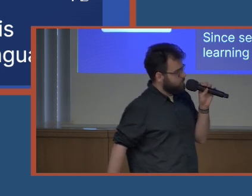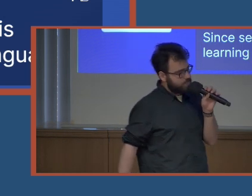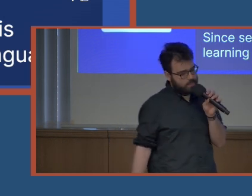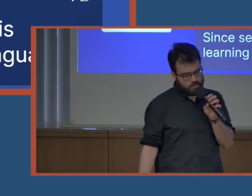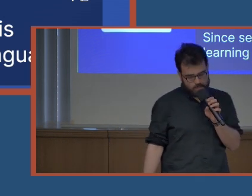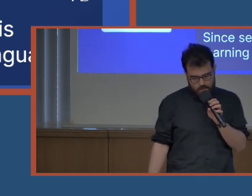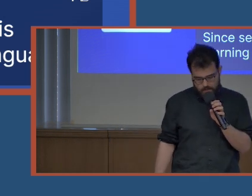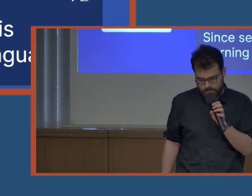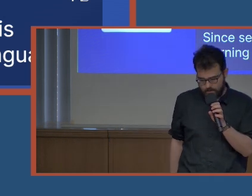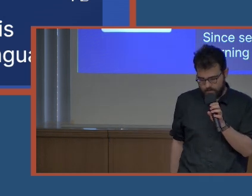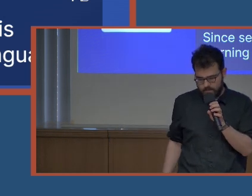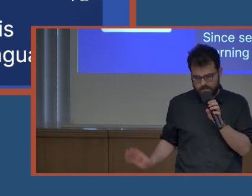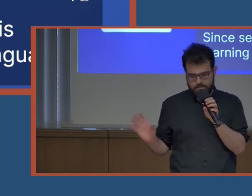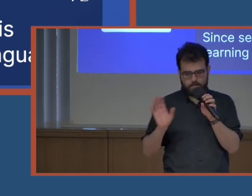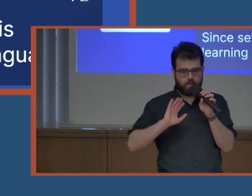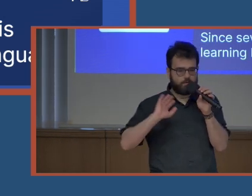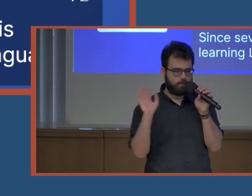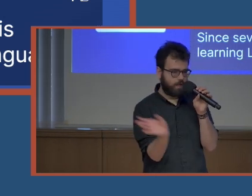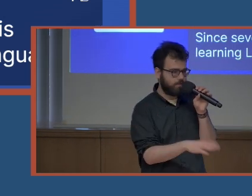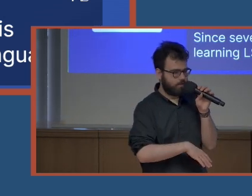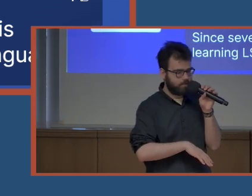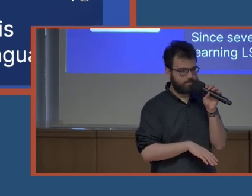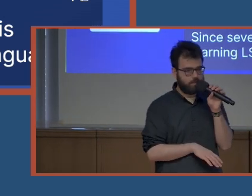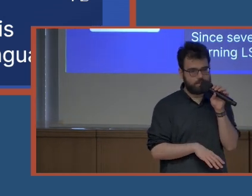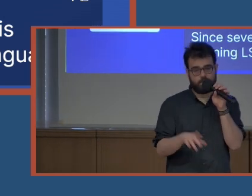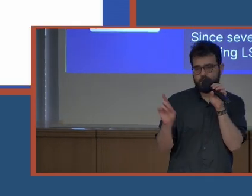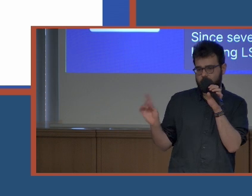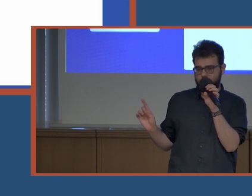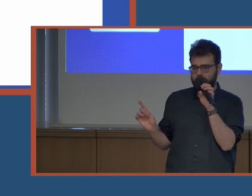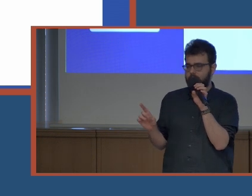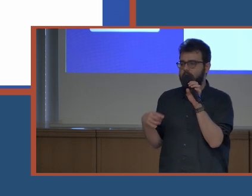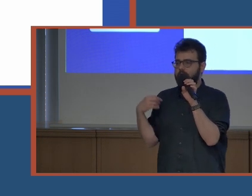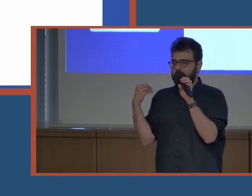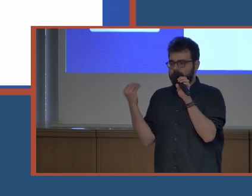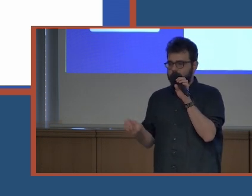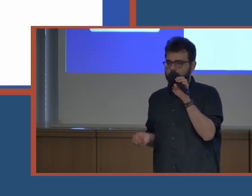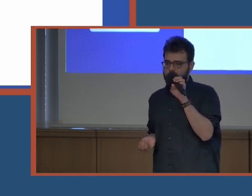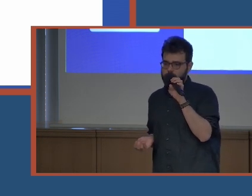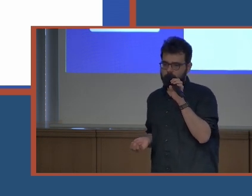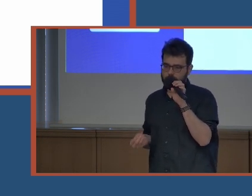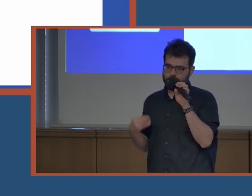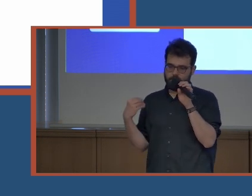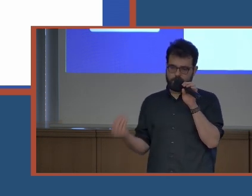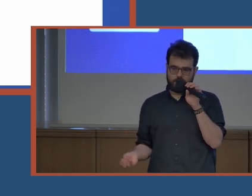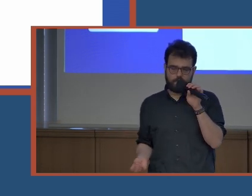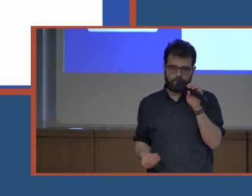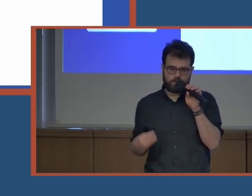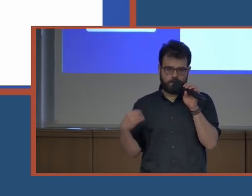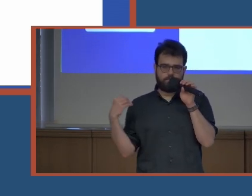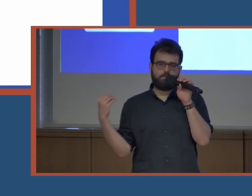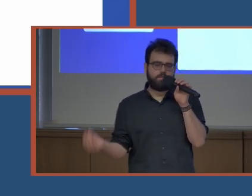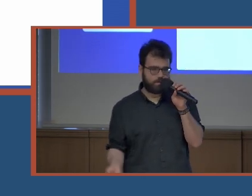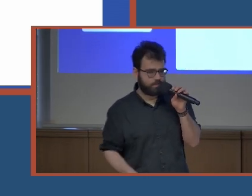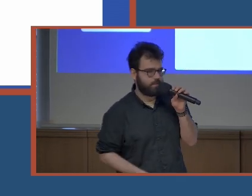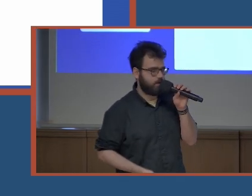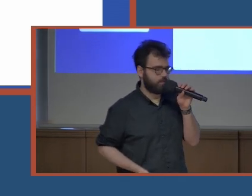now, I would say ASL, because a lot of vocabulary comes from ASL, but not only. Some of the vocabulary comes from the British Sign Language